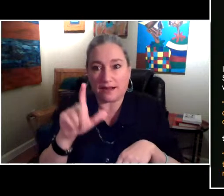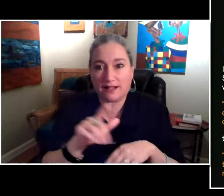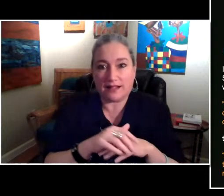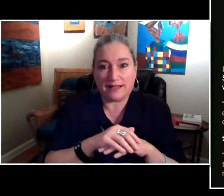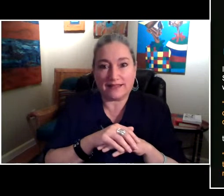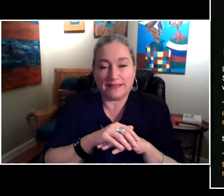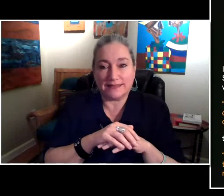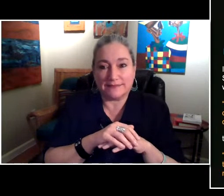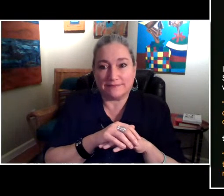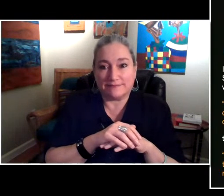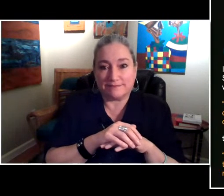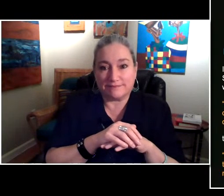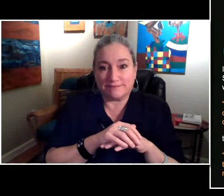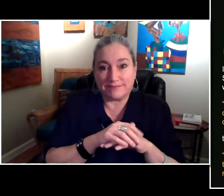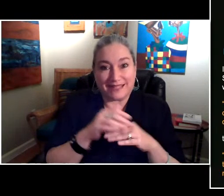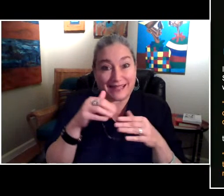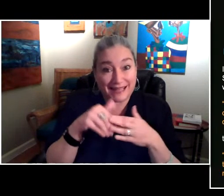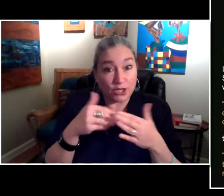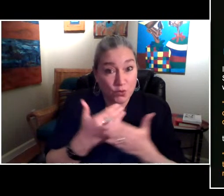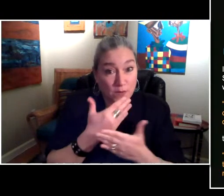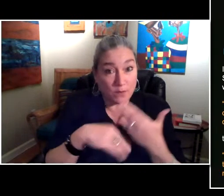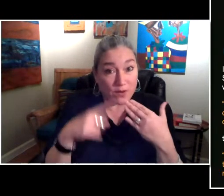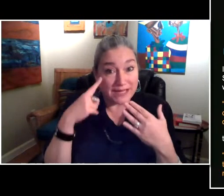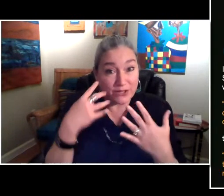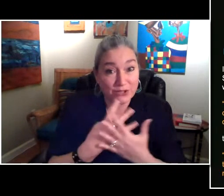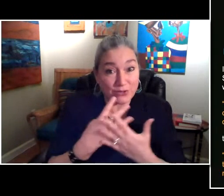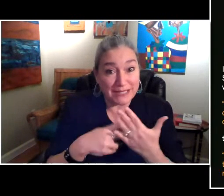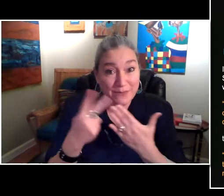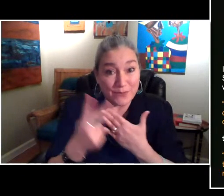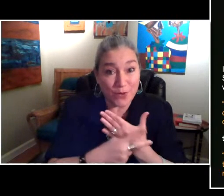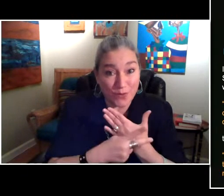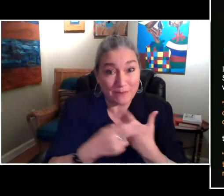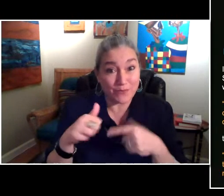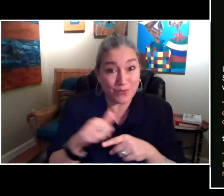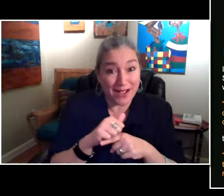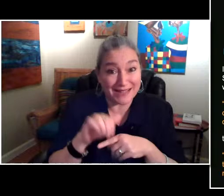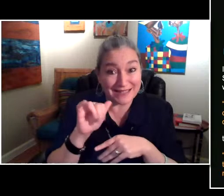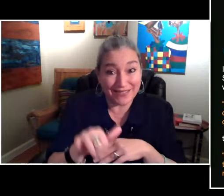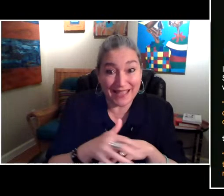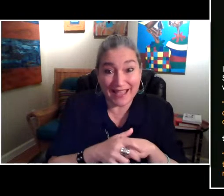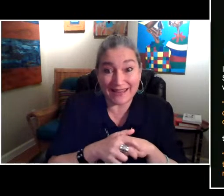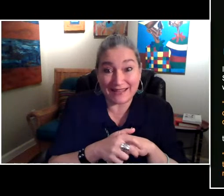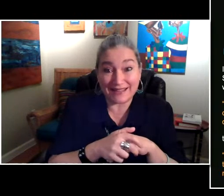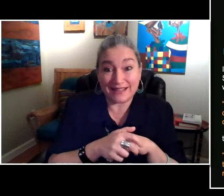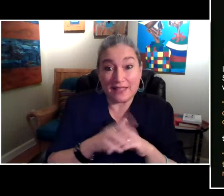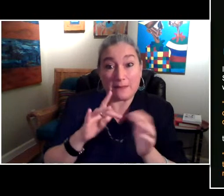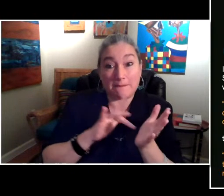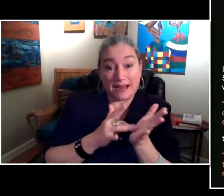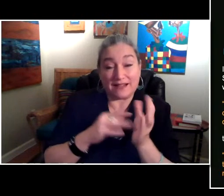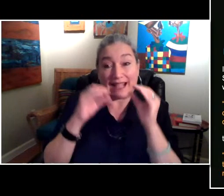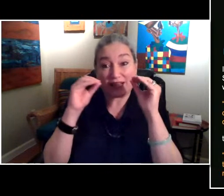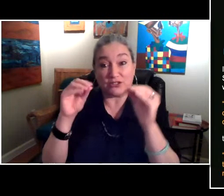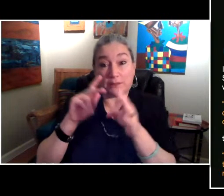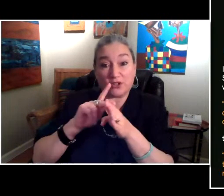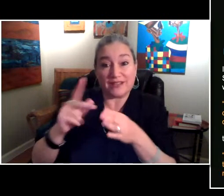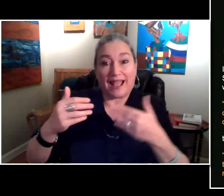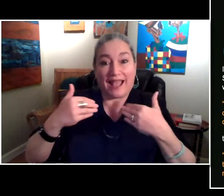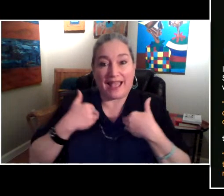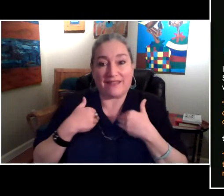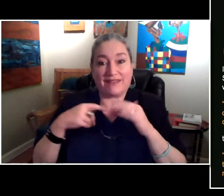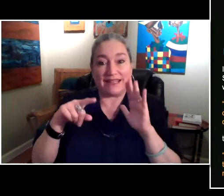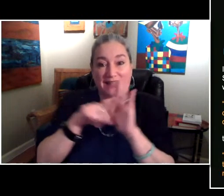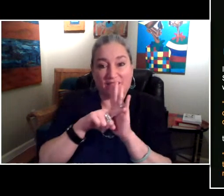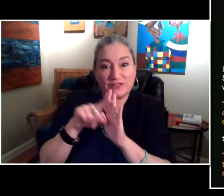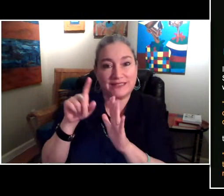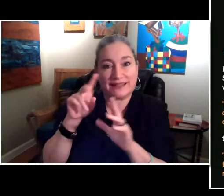documents. And this is how the deficit model was developed. And in the newborn hearing screening program, they